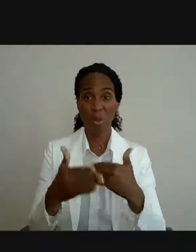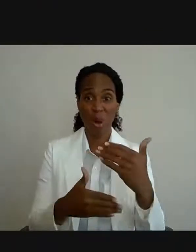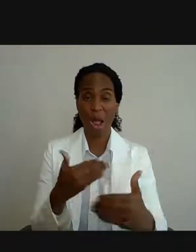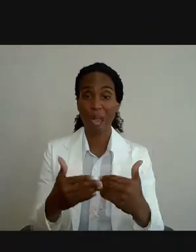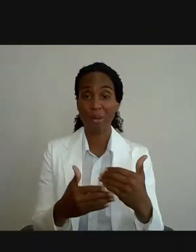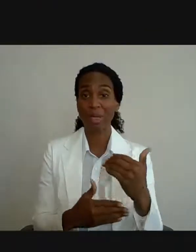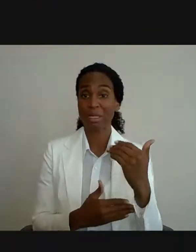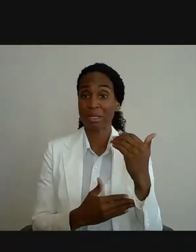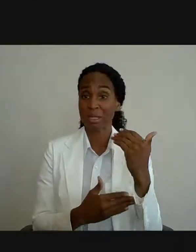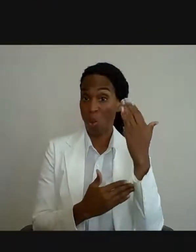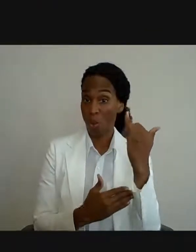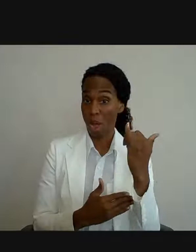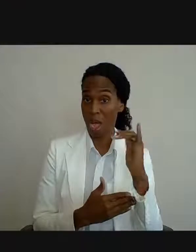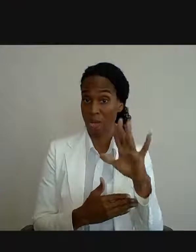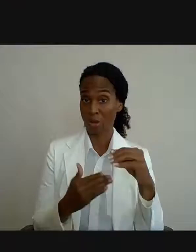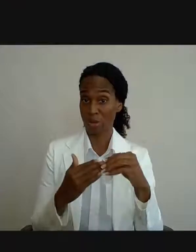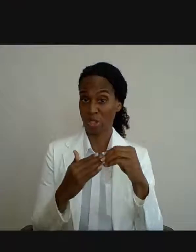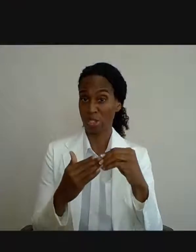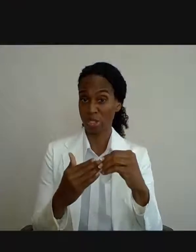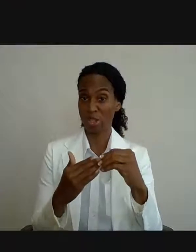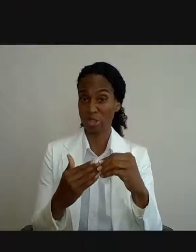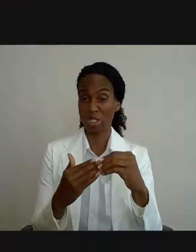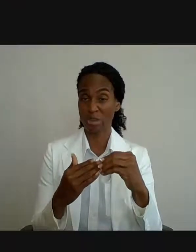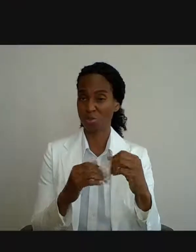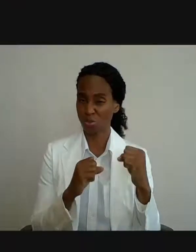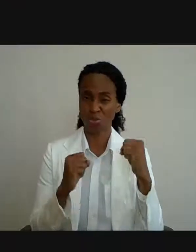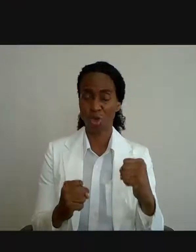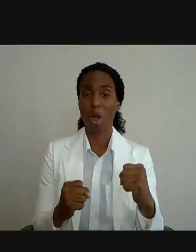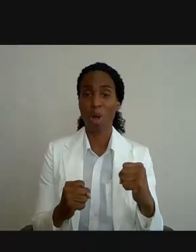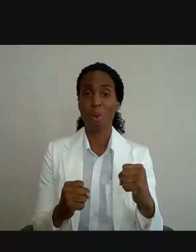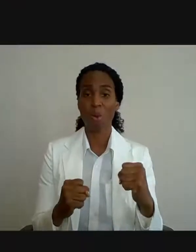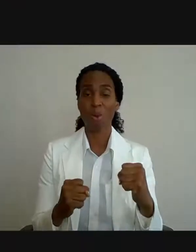because of your leadership, you've helped us